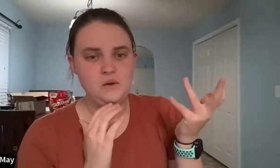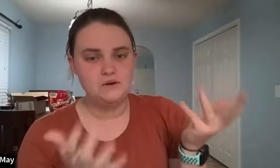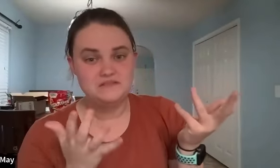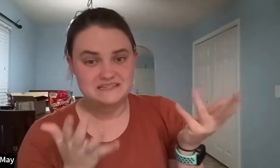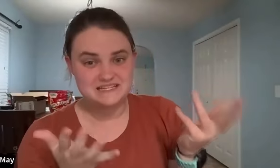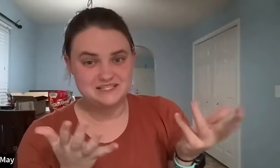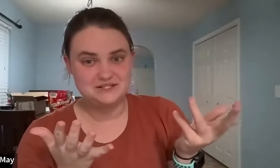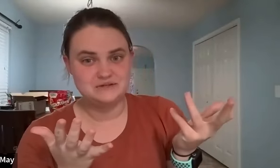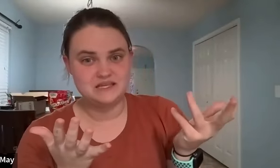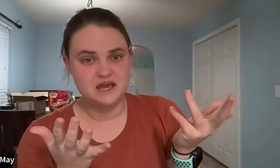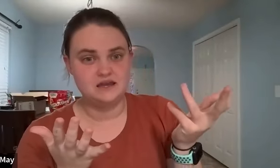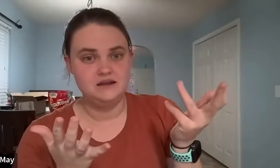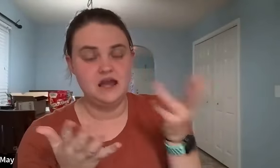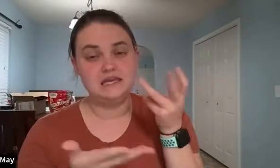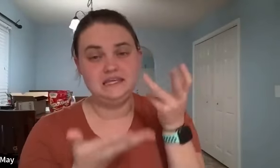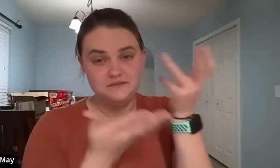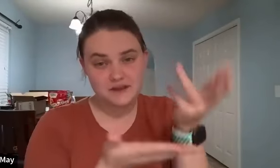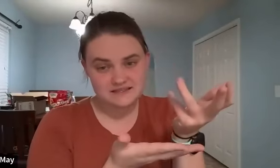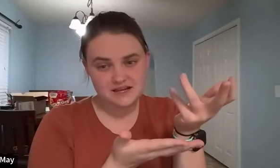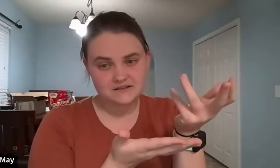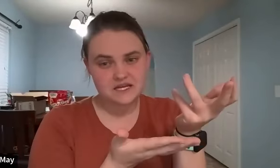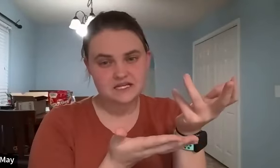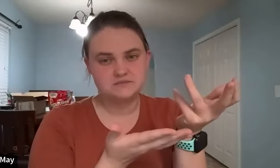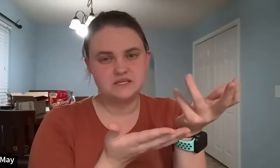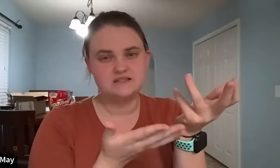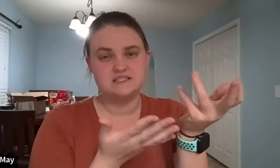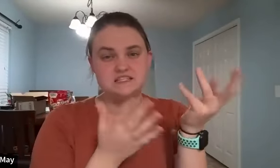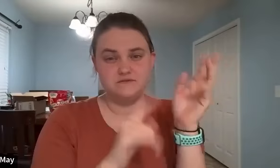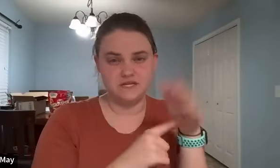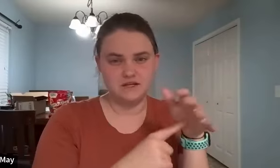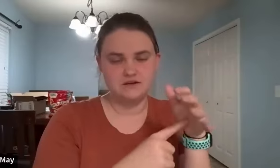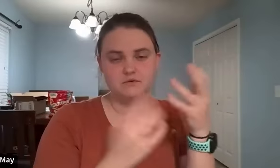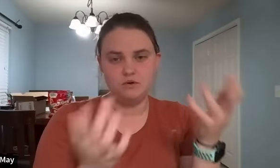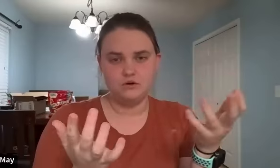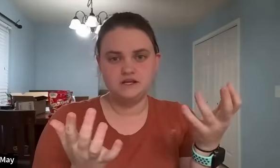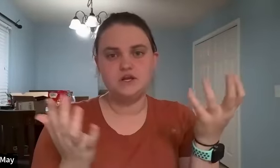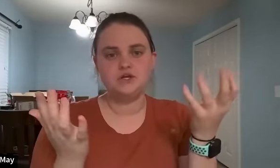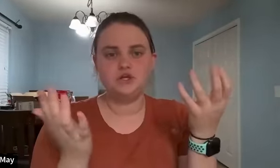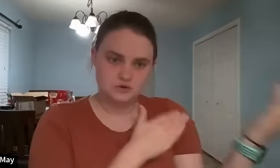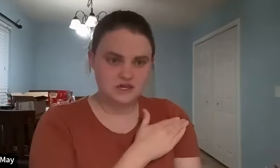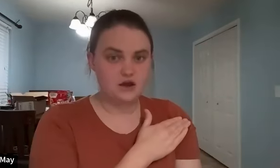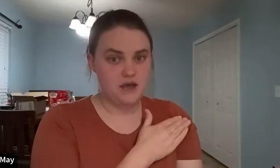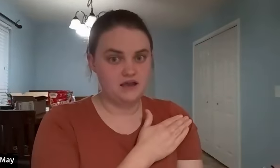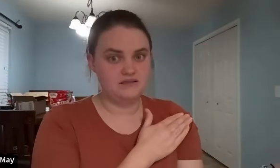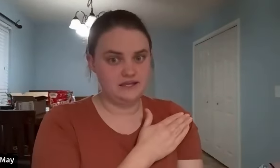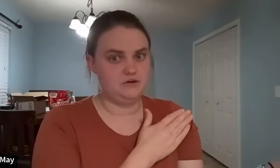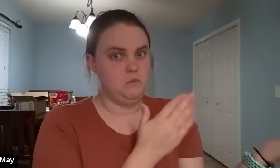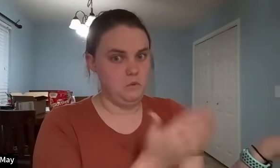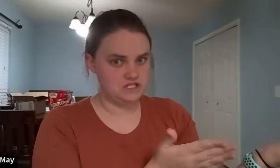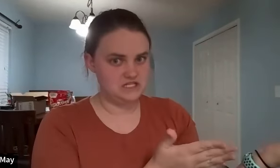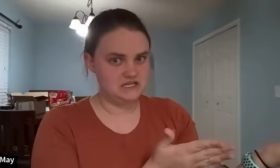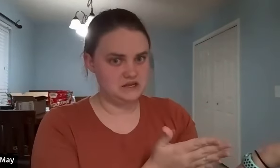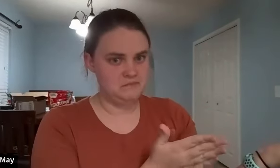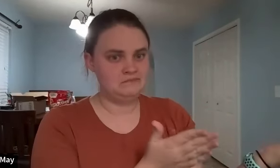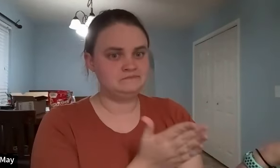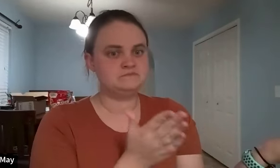One things I do is that I give you guys a lot of signs because since it's videoed and recorded, you can go back later and watch it again.